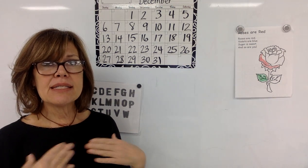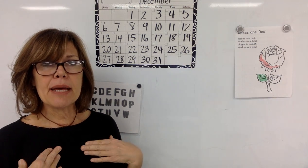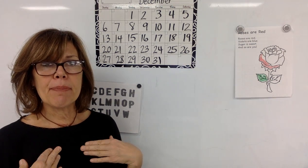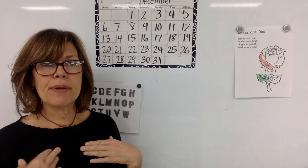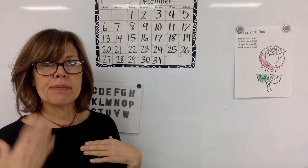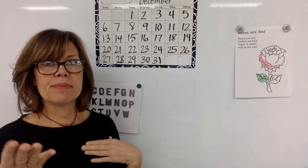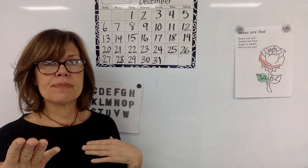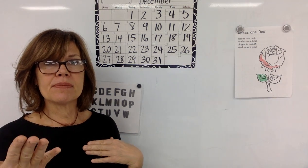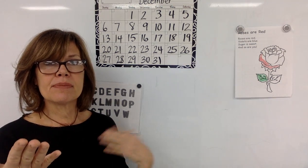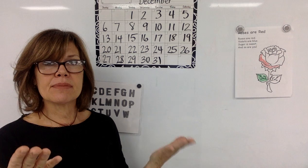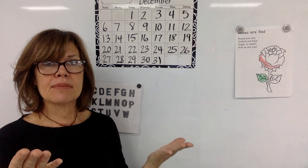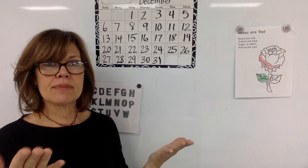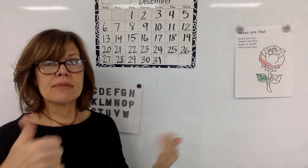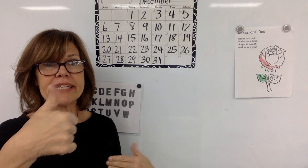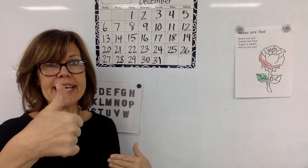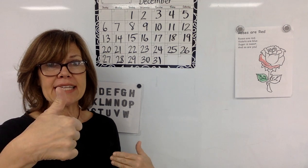sip. Yes.